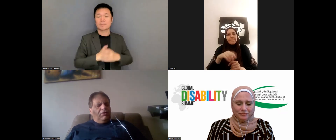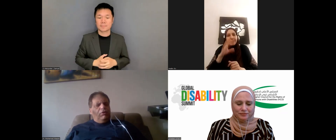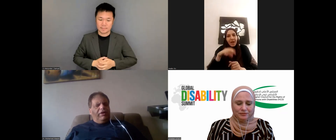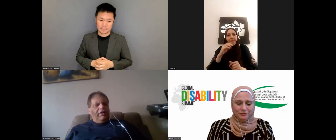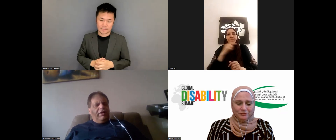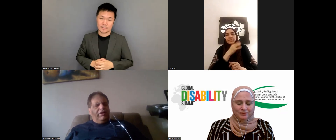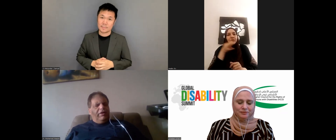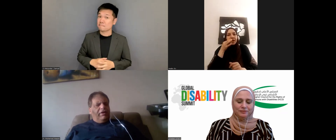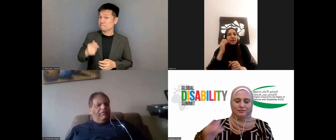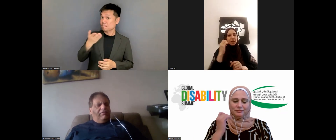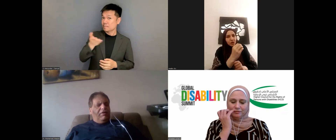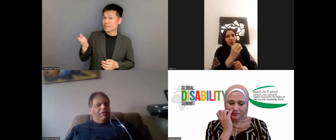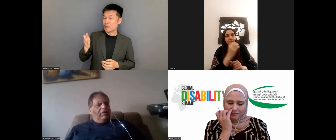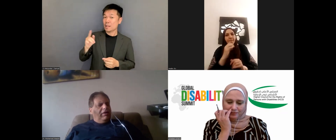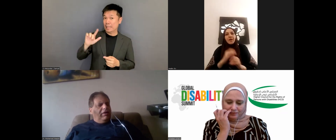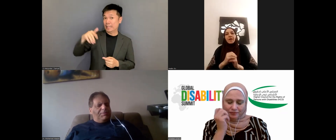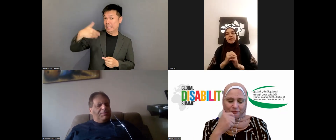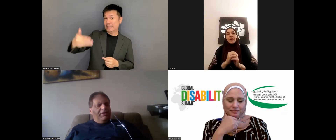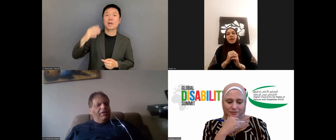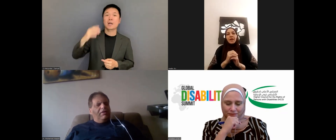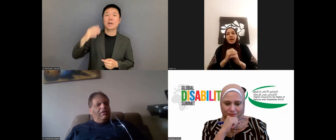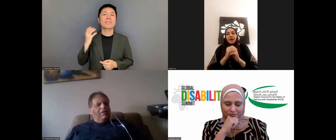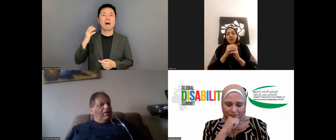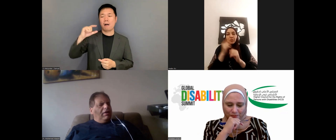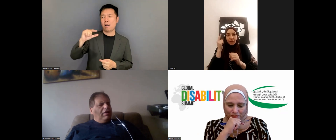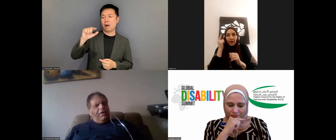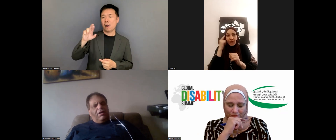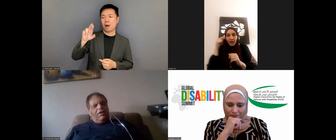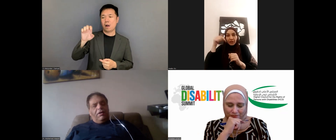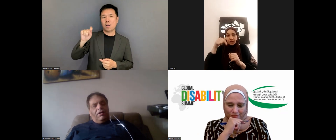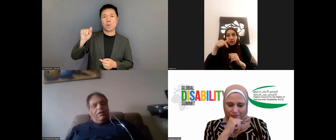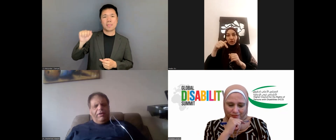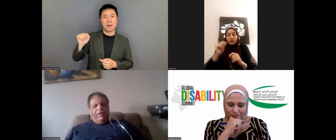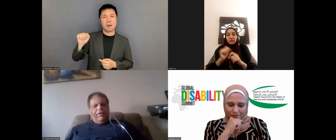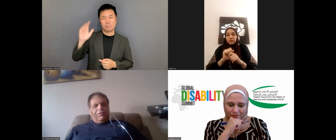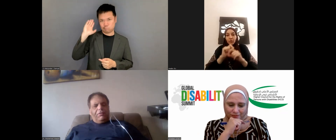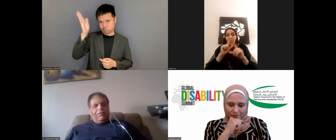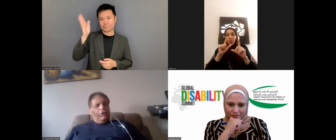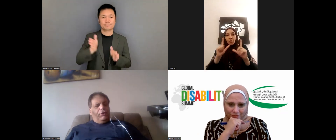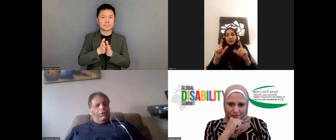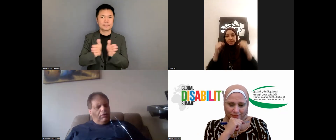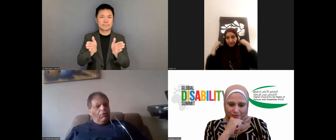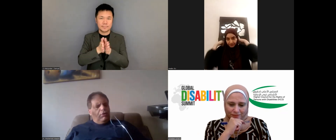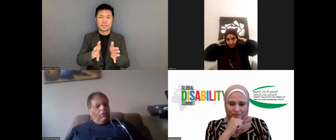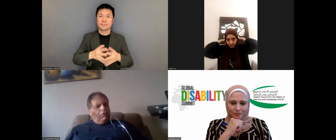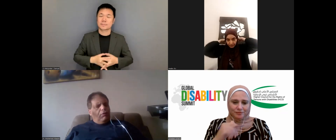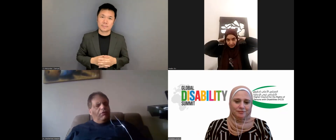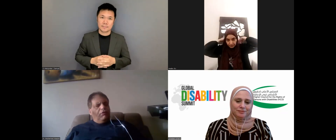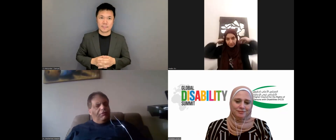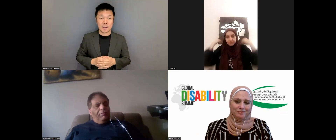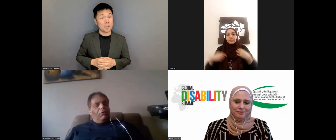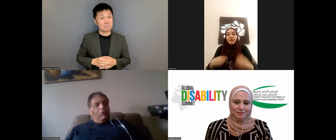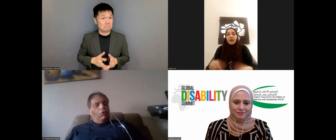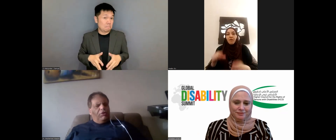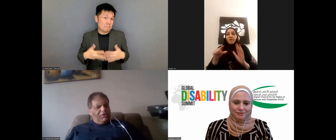my colleague Greta will explain, they are the core or one of